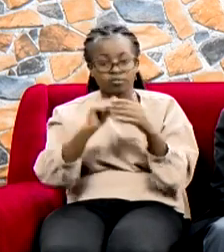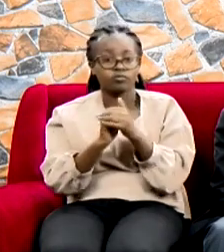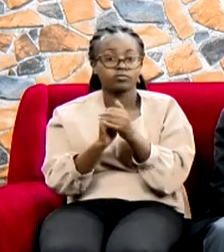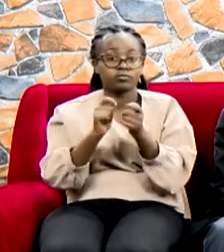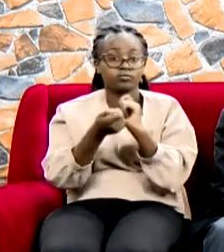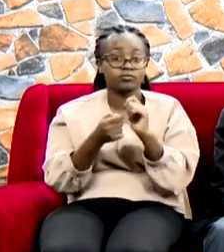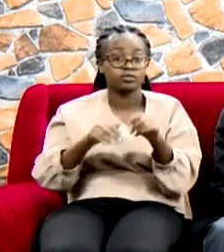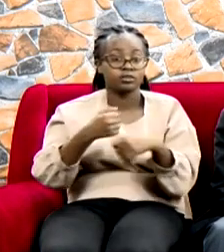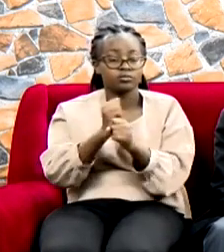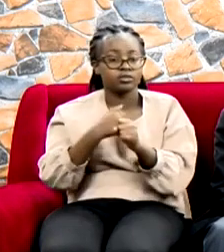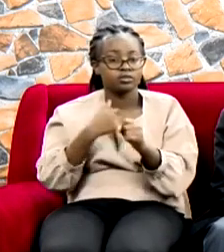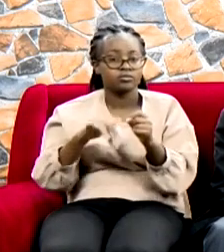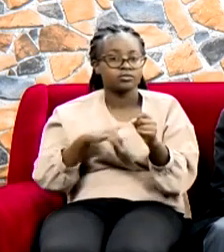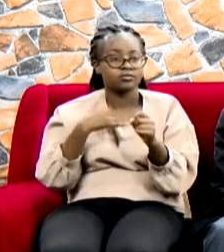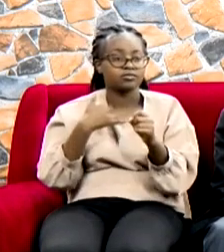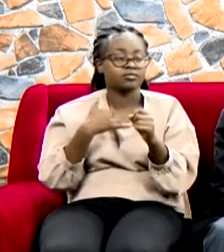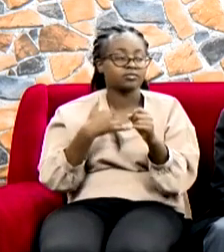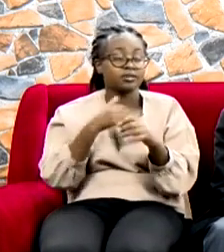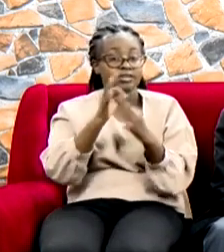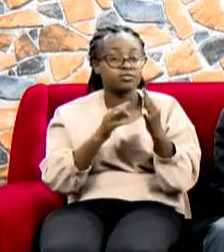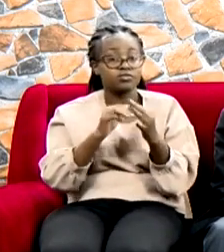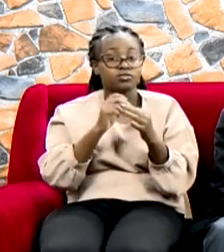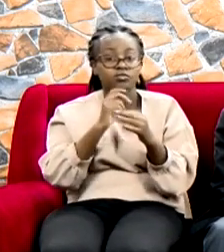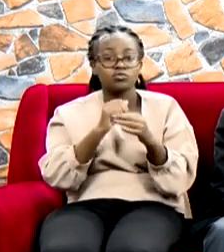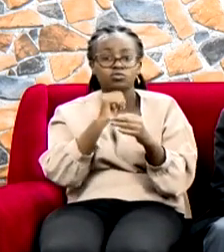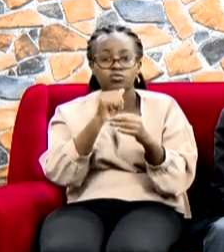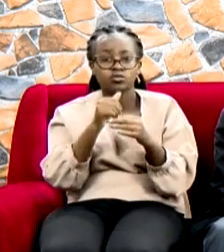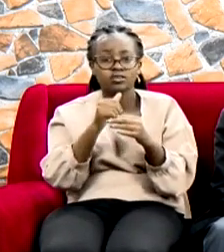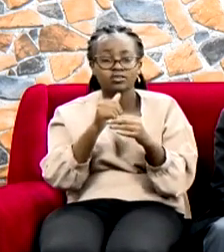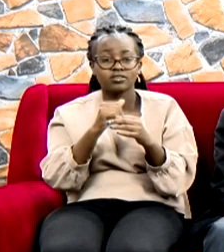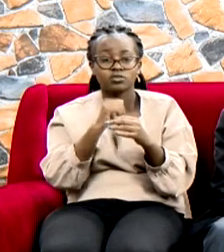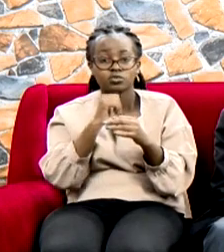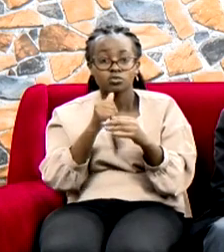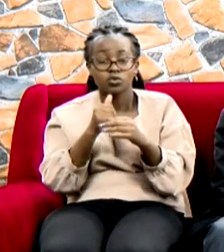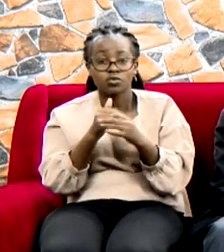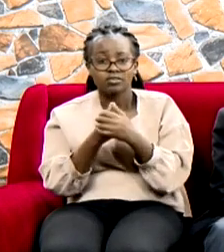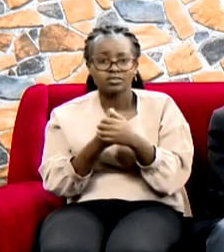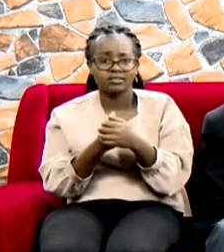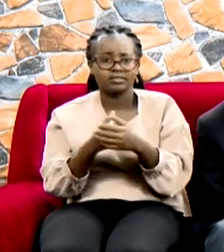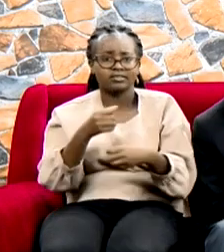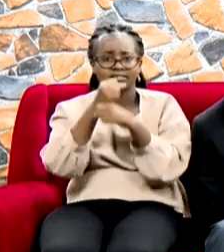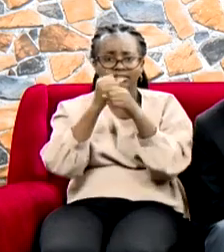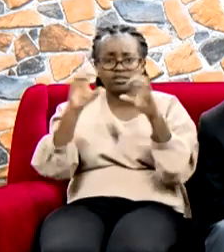you know, that makes me feel very insecure. If we are told do not trust Dr. Google and my doctor is Googling.